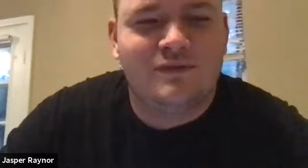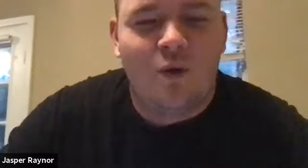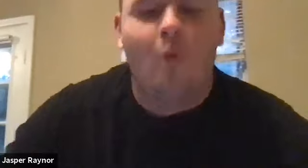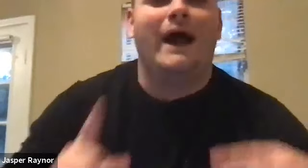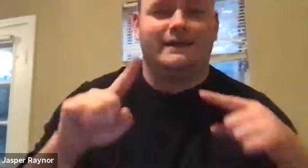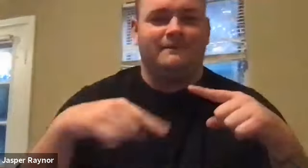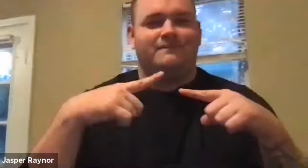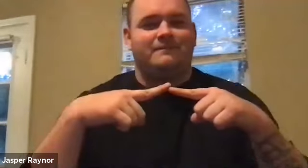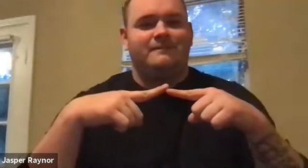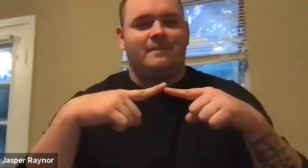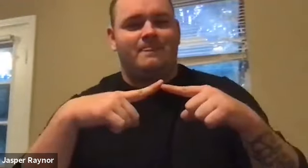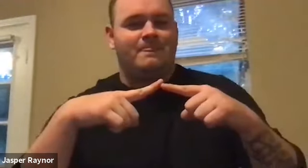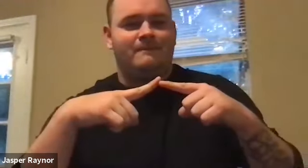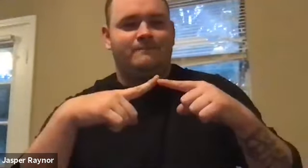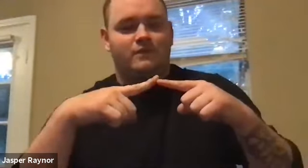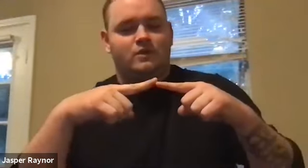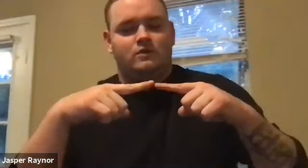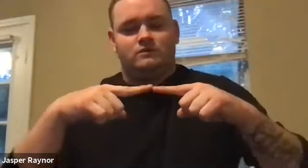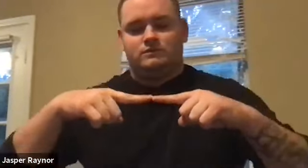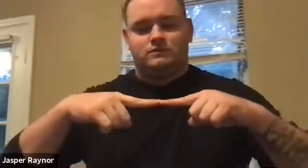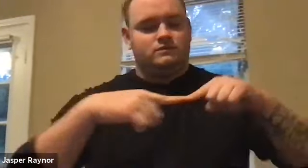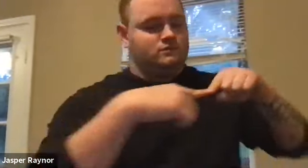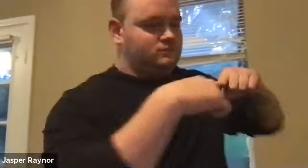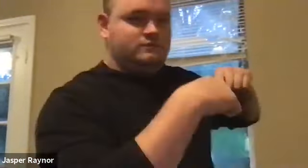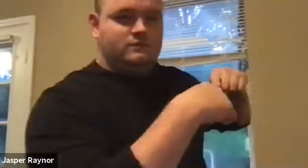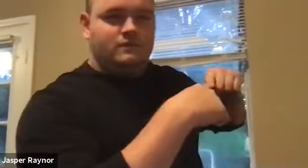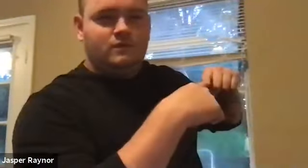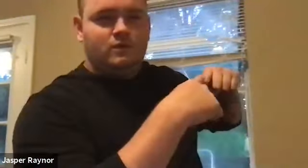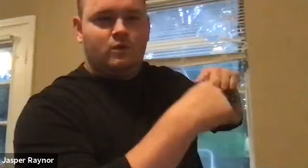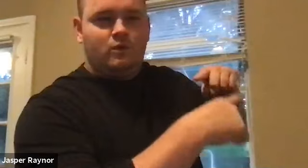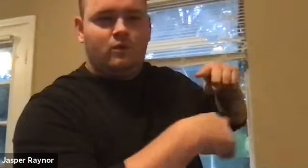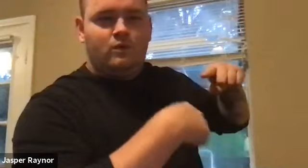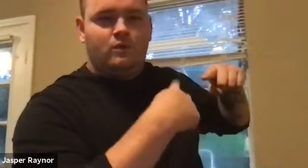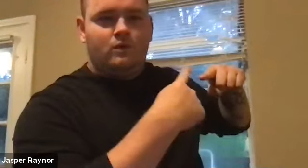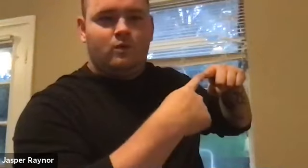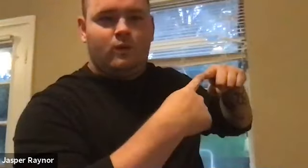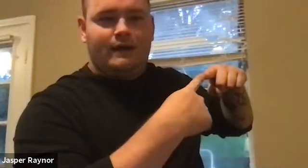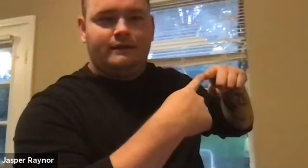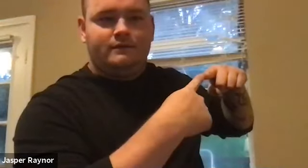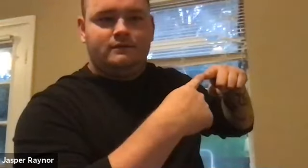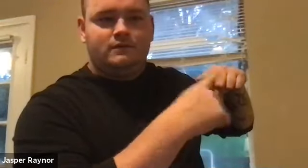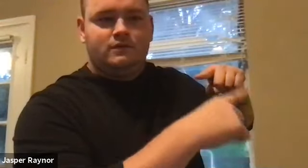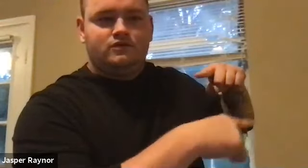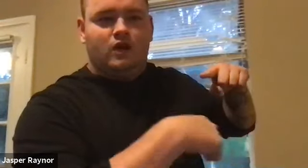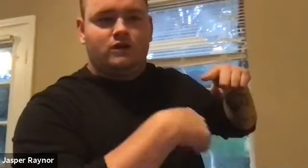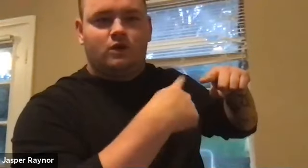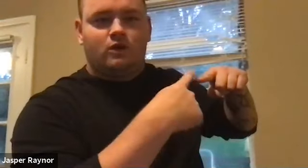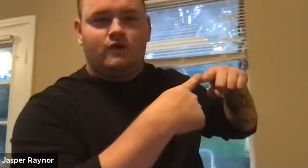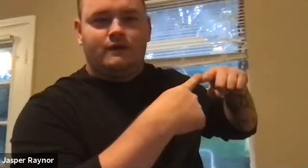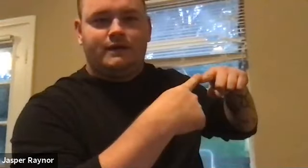When? When. Draw a circle around it and just